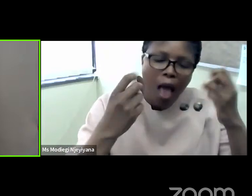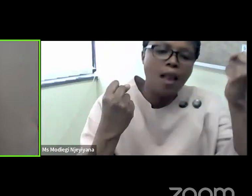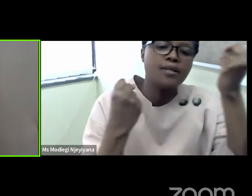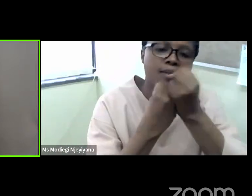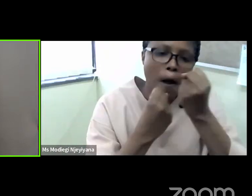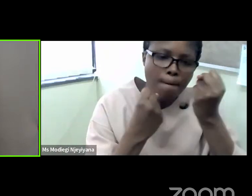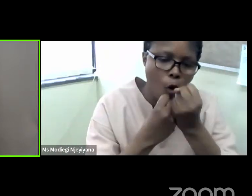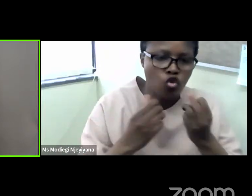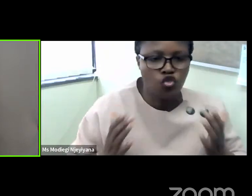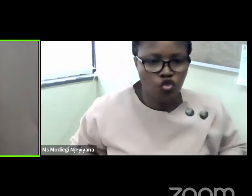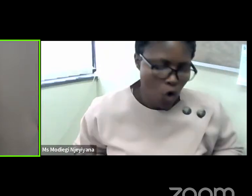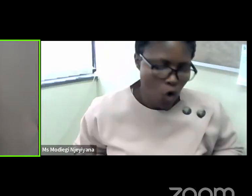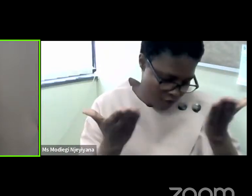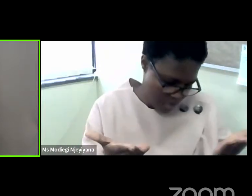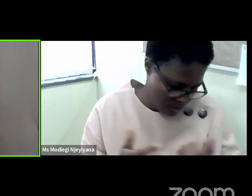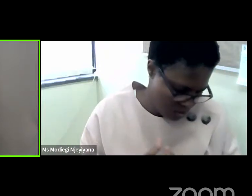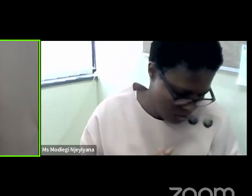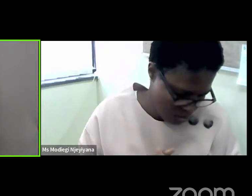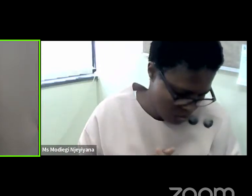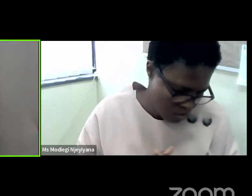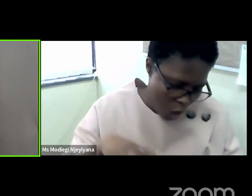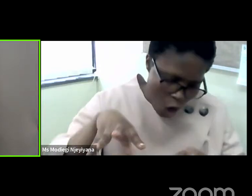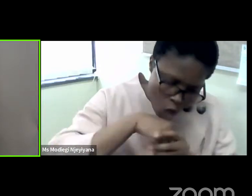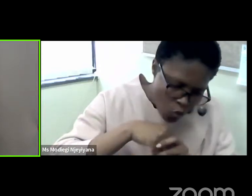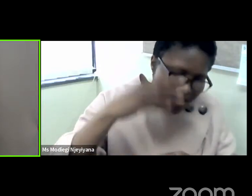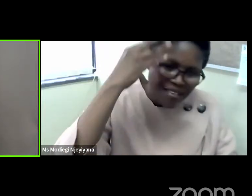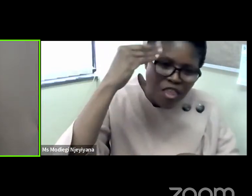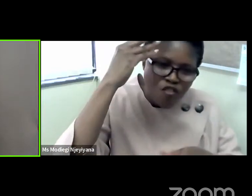Everything should be accessible.